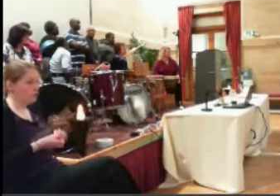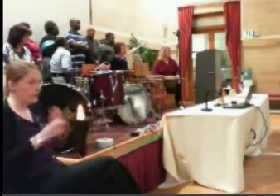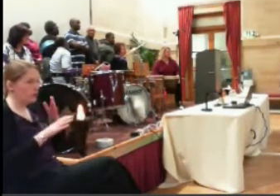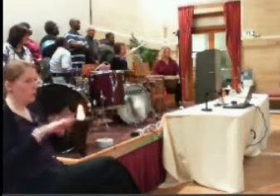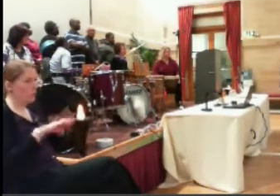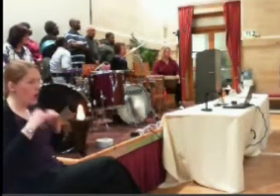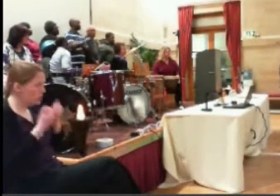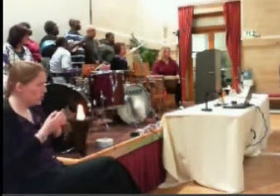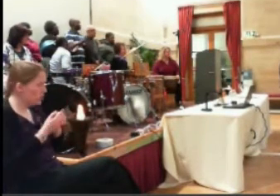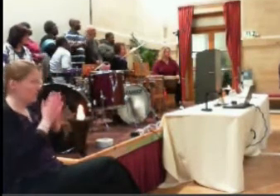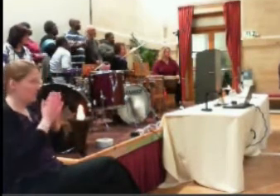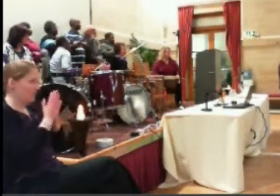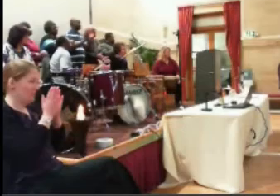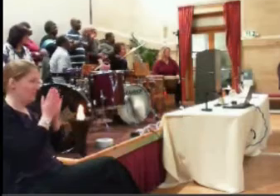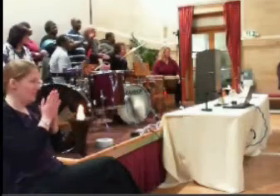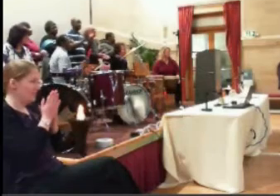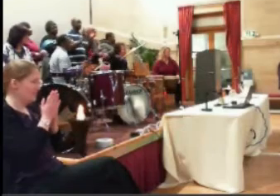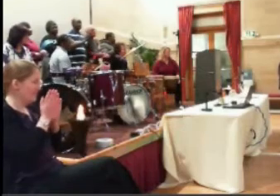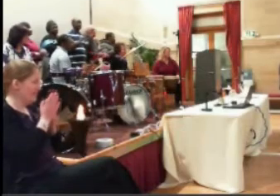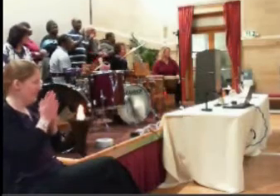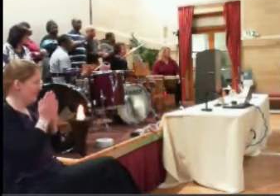workshops.